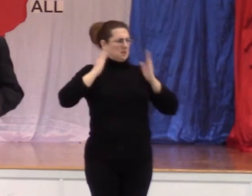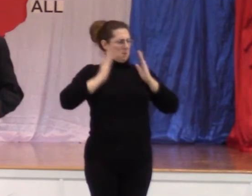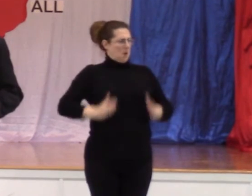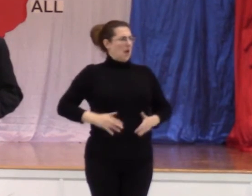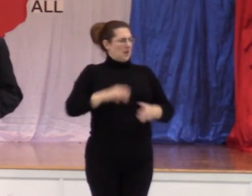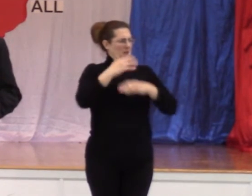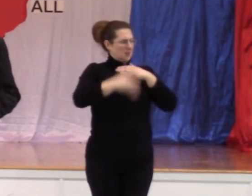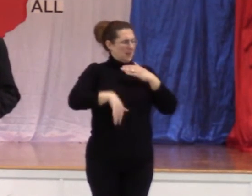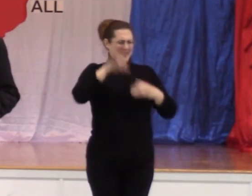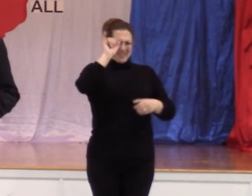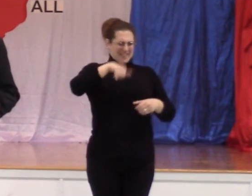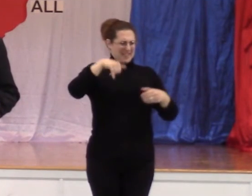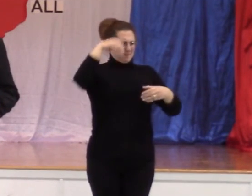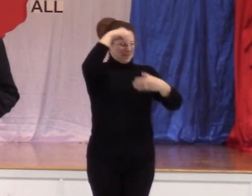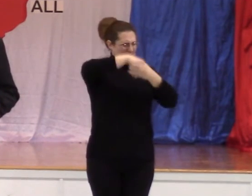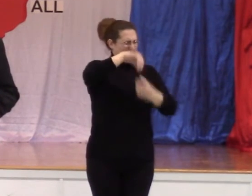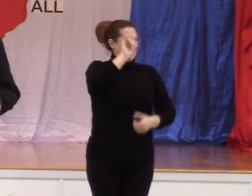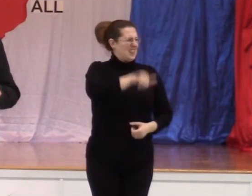divine, right?